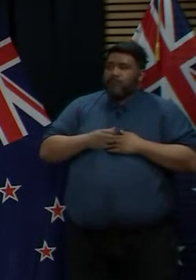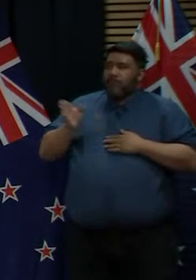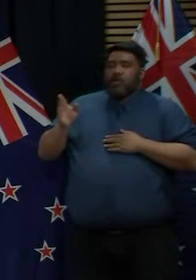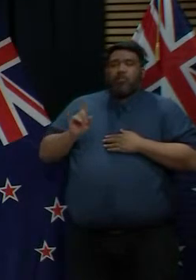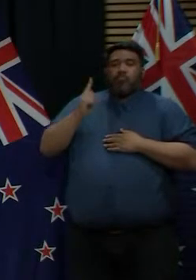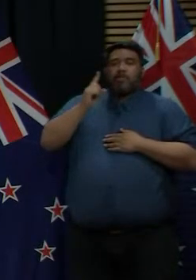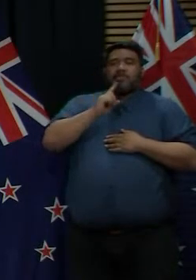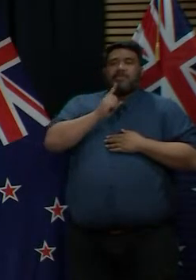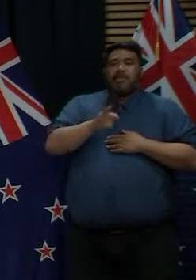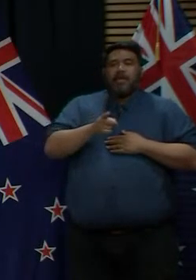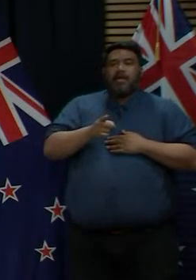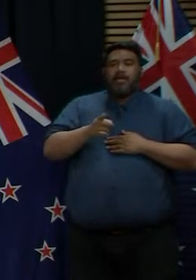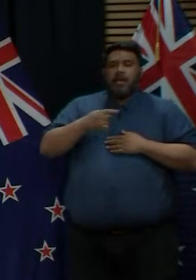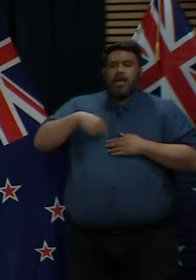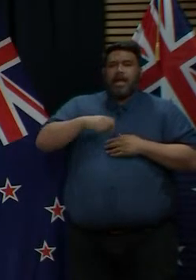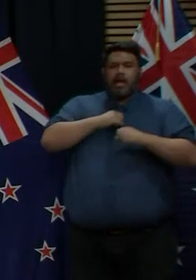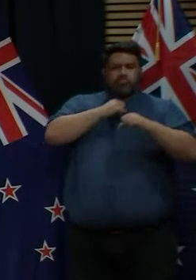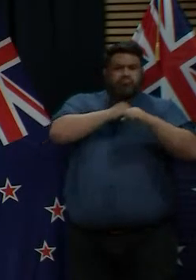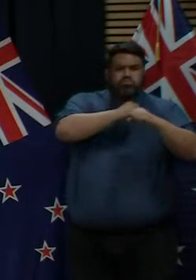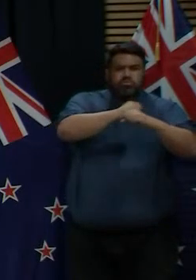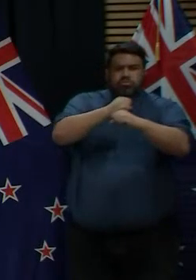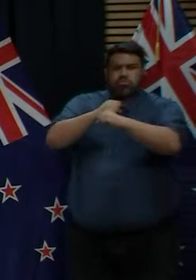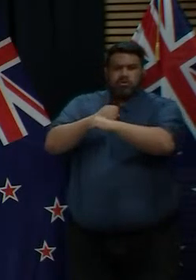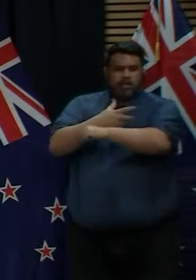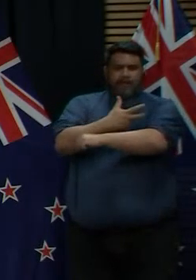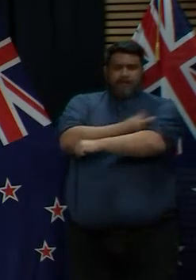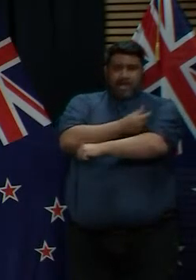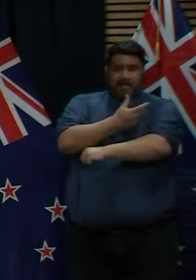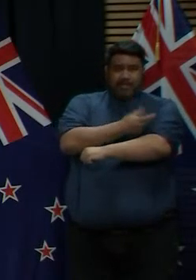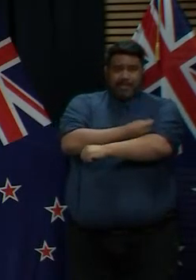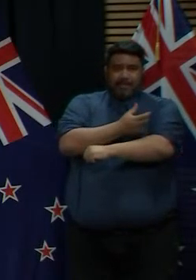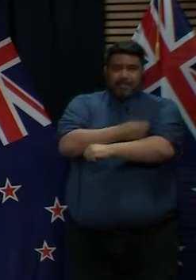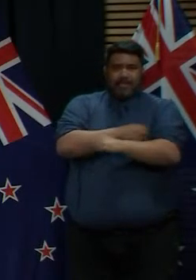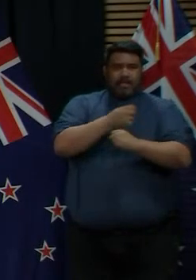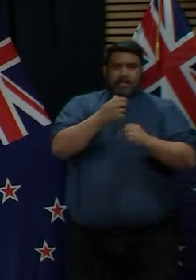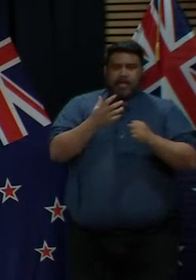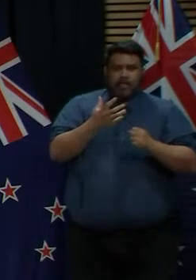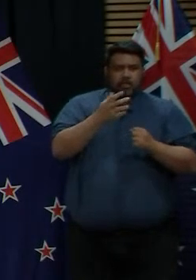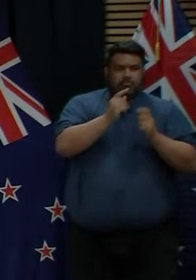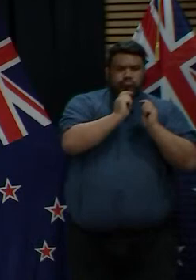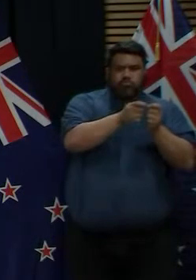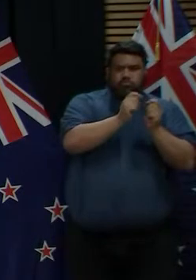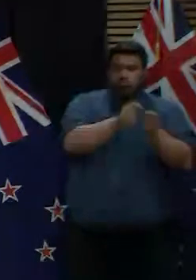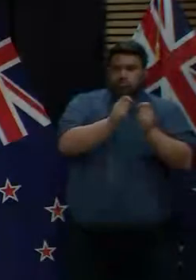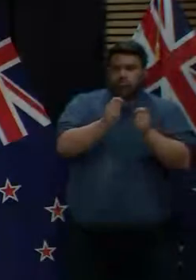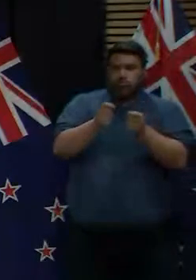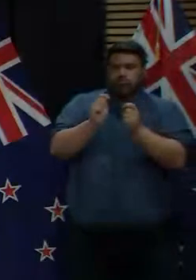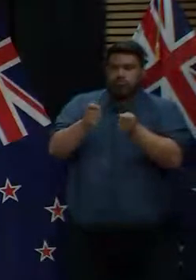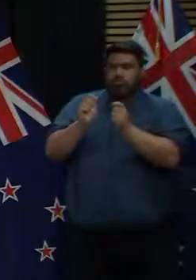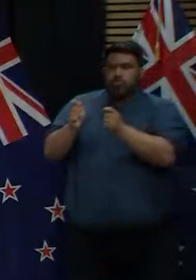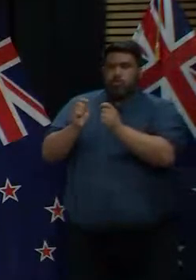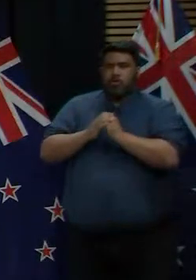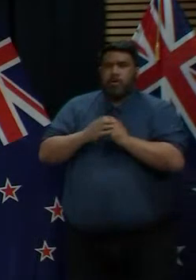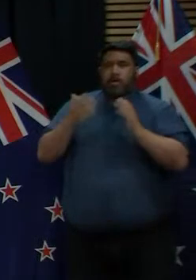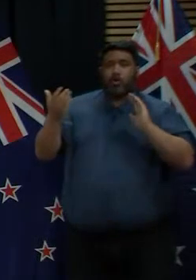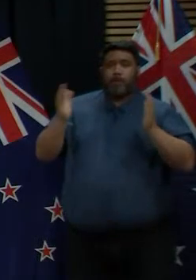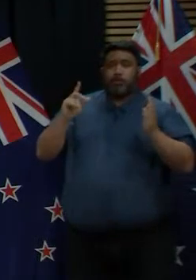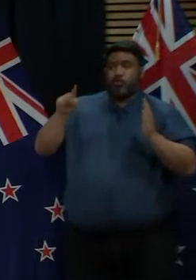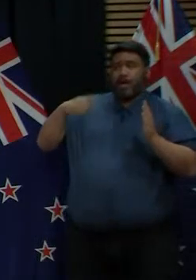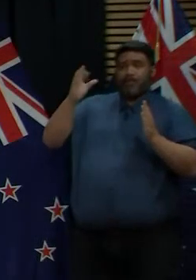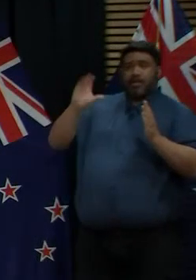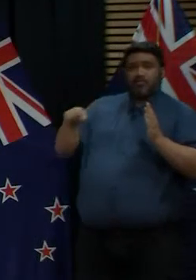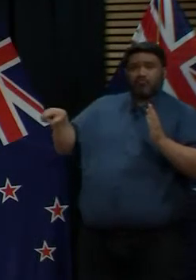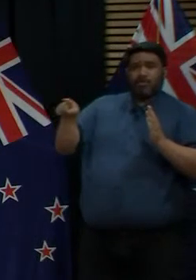vaccination campaign, we have outstripped many other countries would compare ourselves to in the rates that we've delivered very,